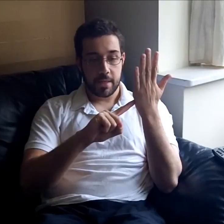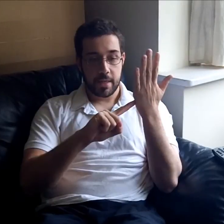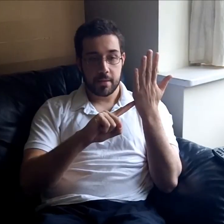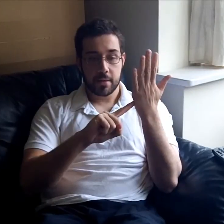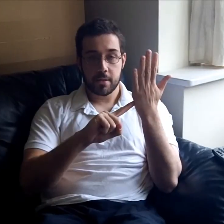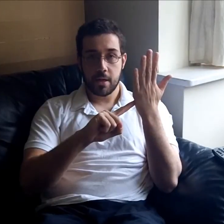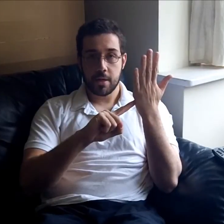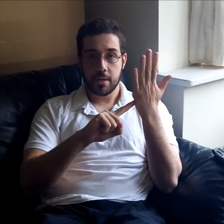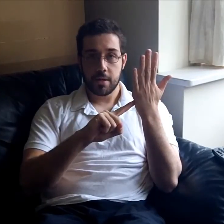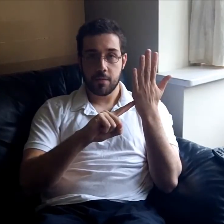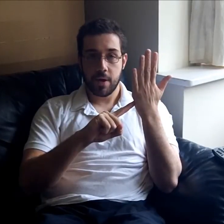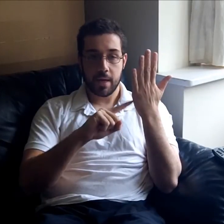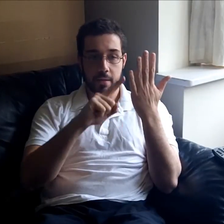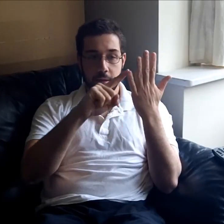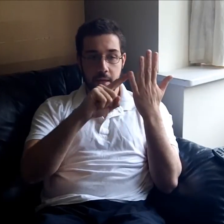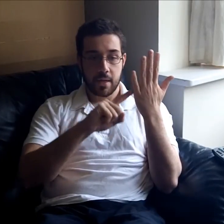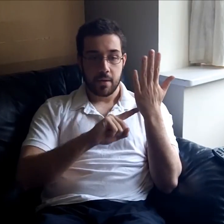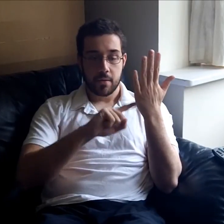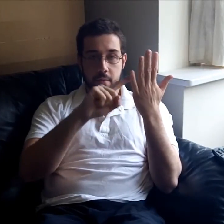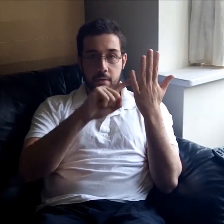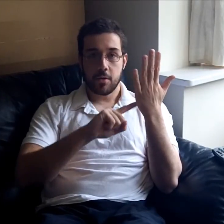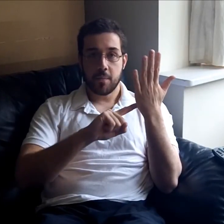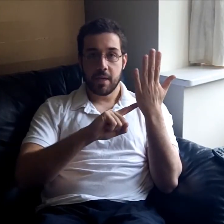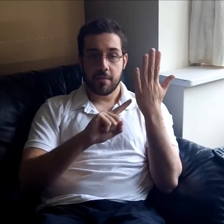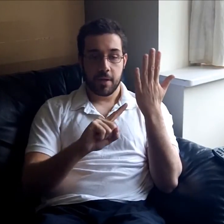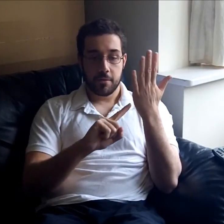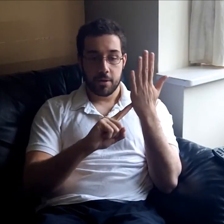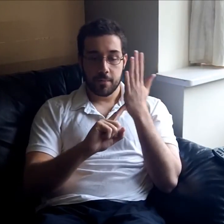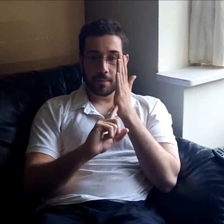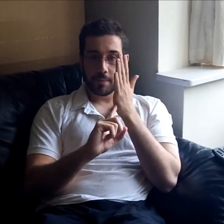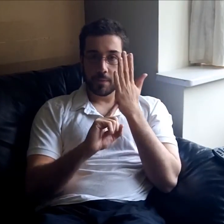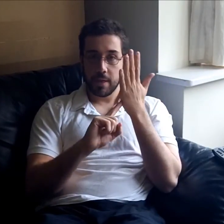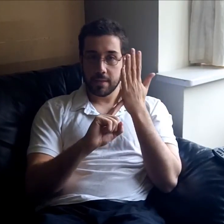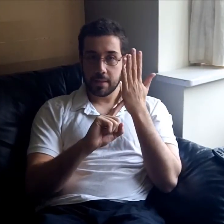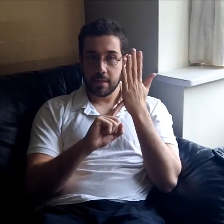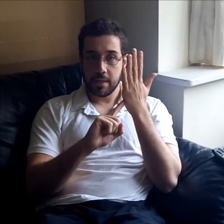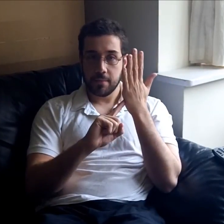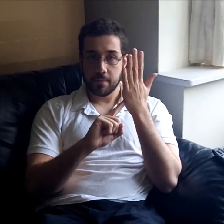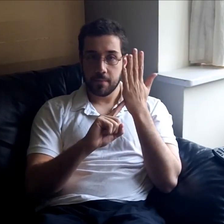against the side of your hand that your pinky finger is on. So there's our T.